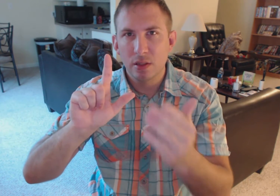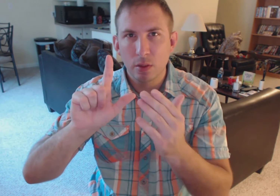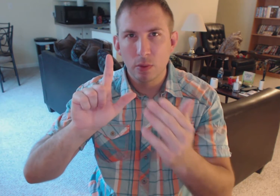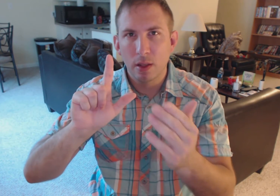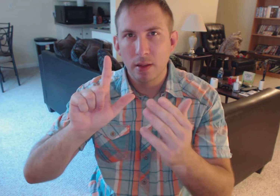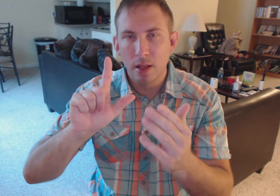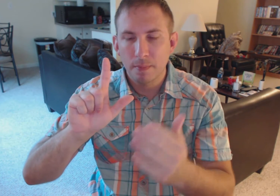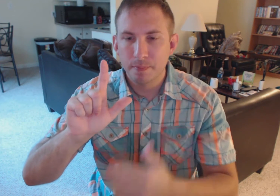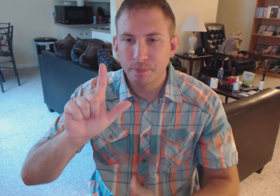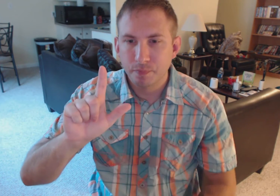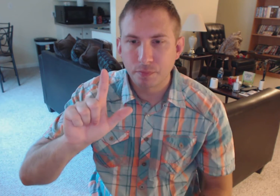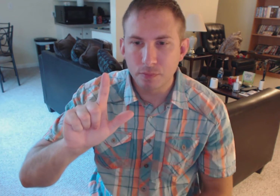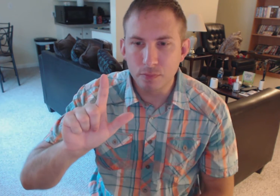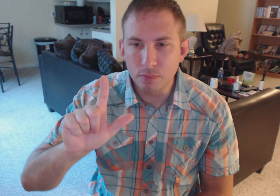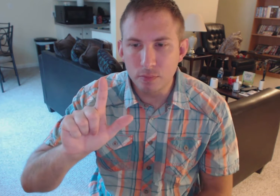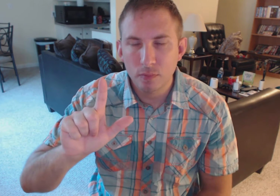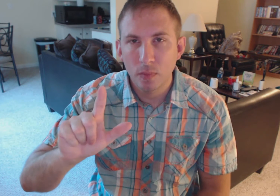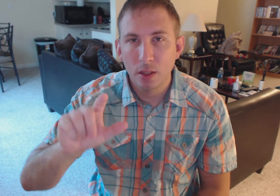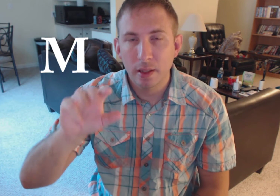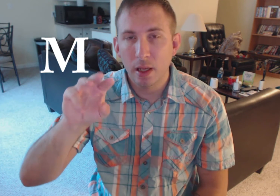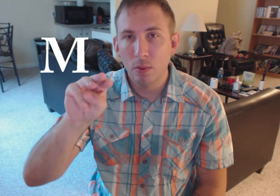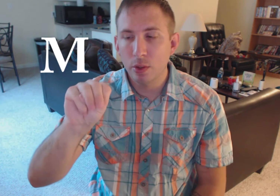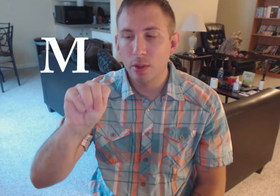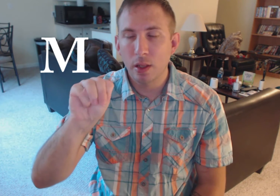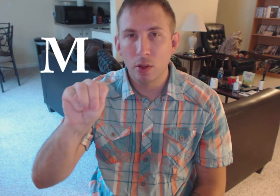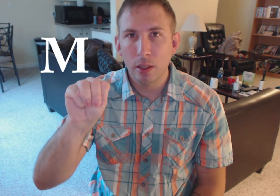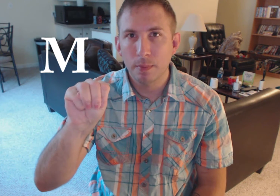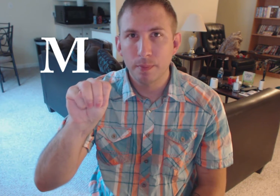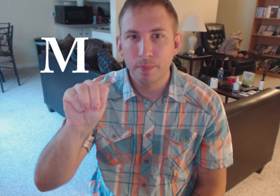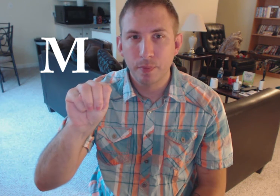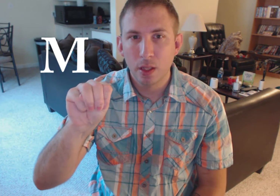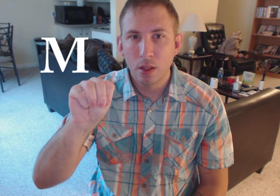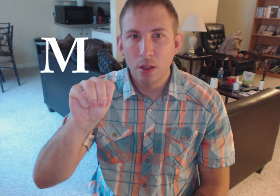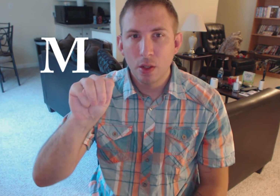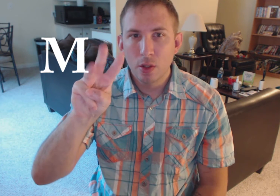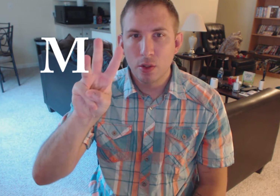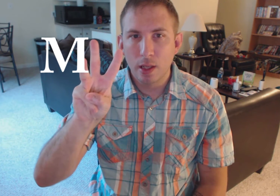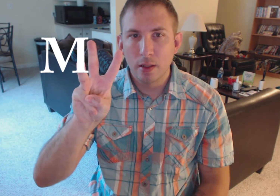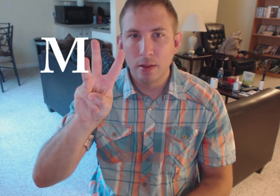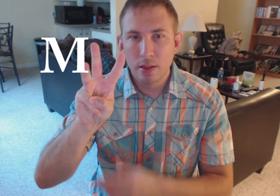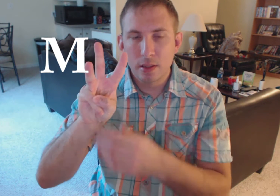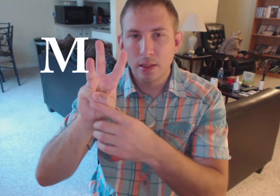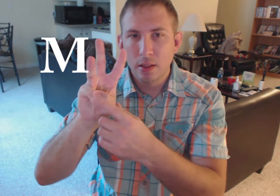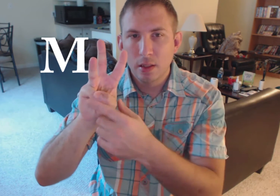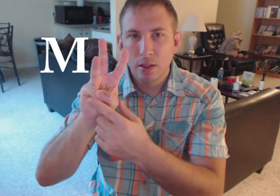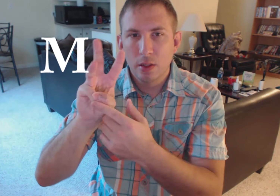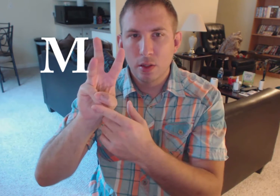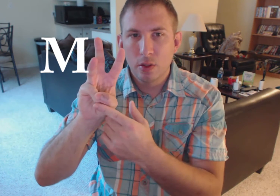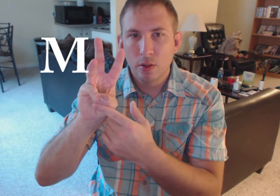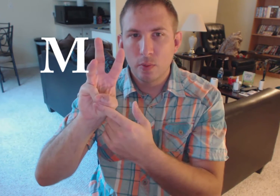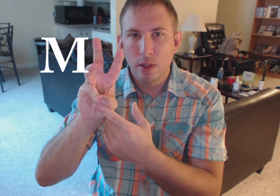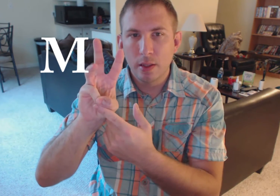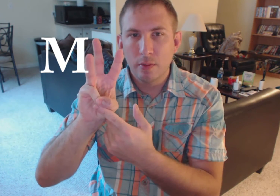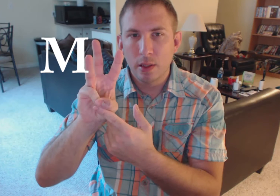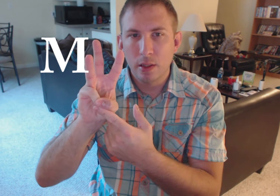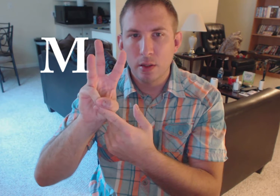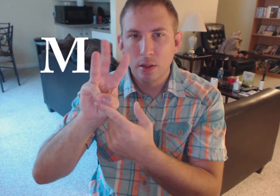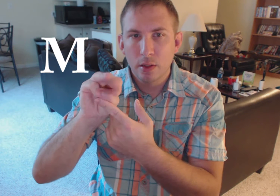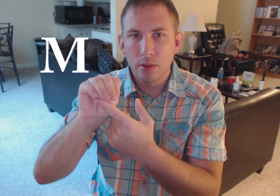to someone like that. Now we're doing letter M. You got it. See what I did right here? You